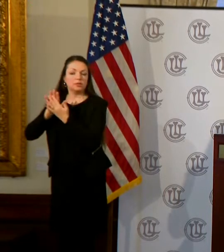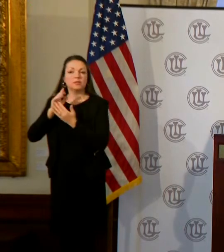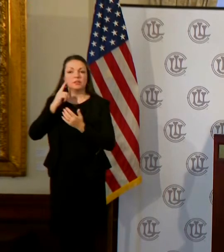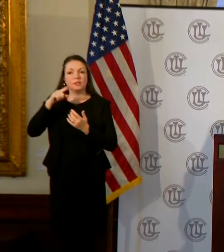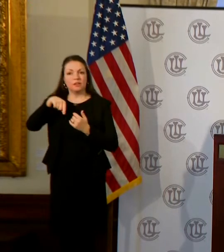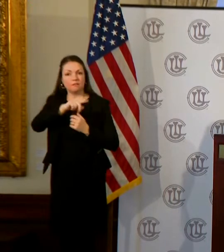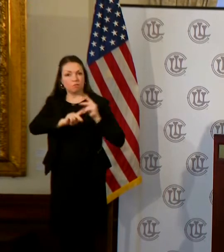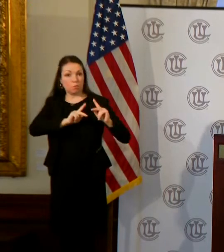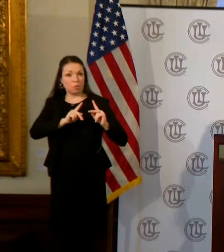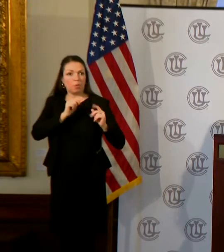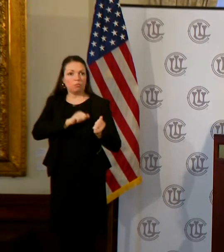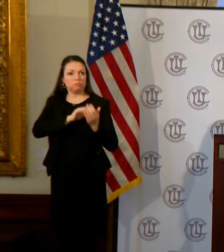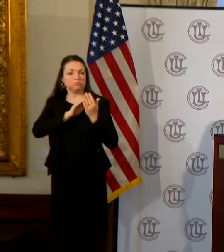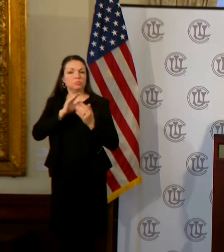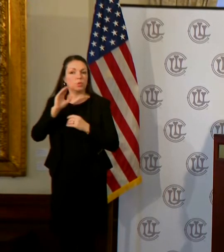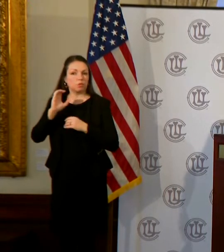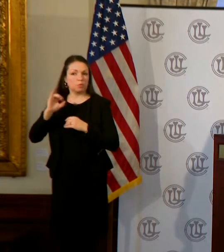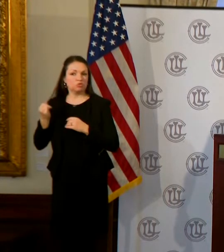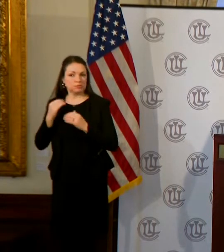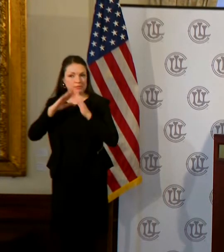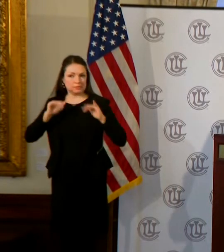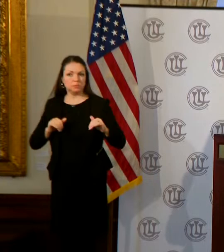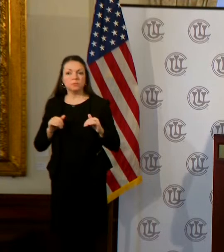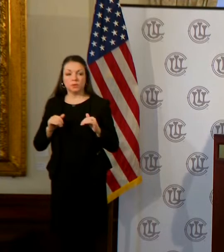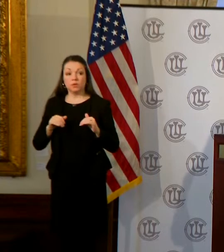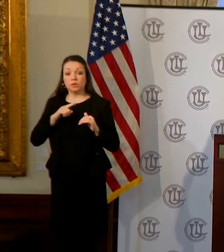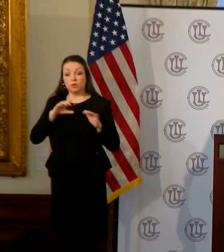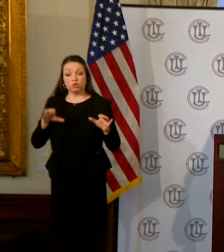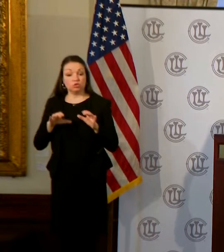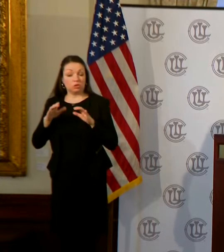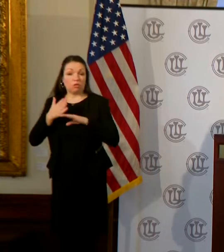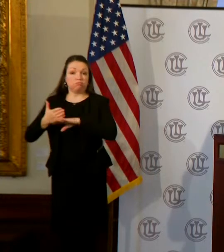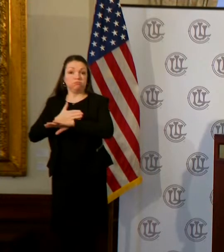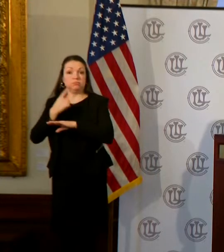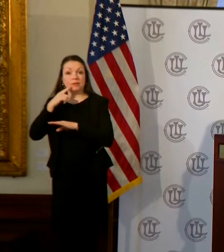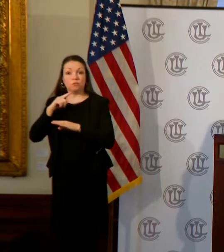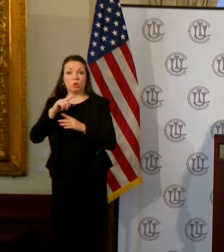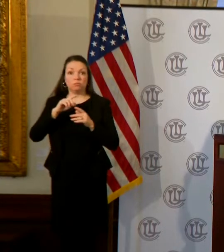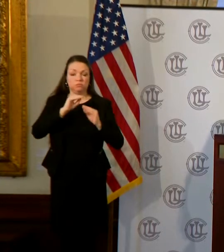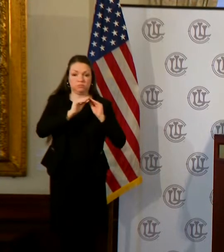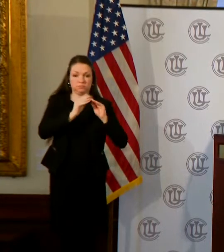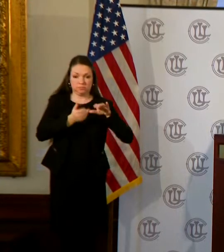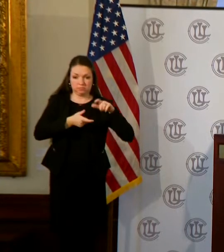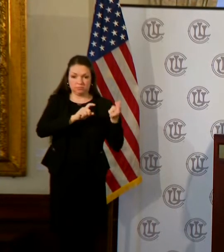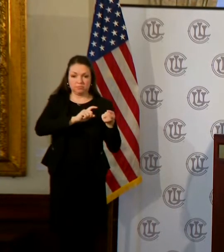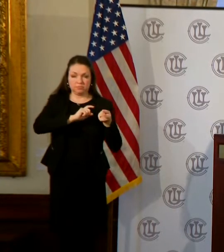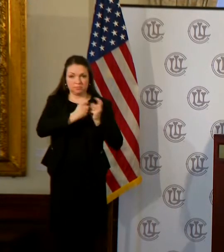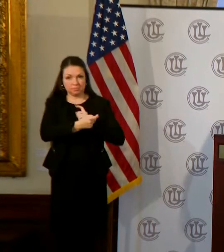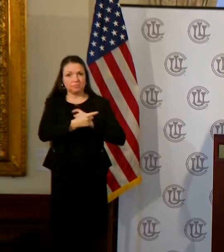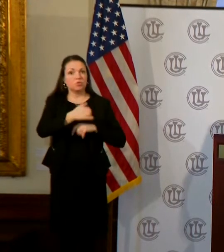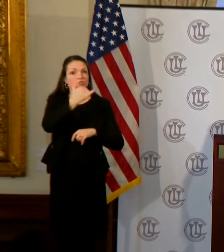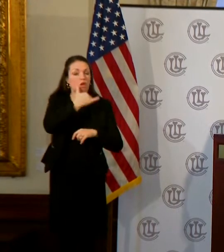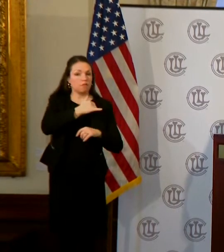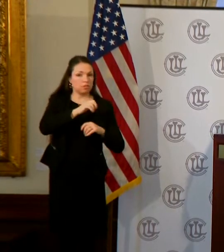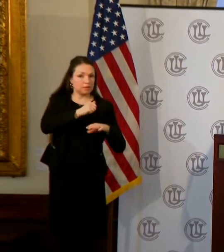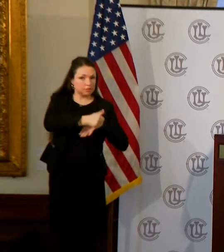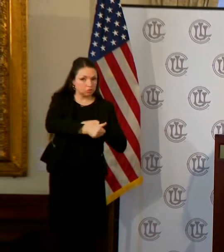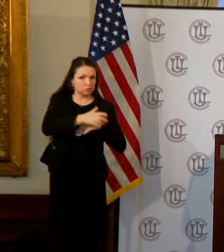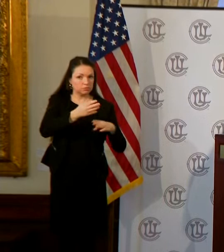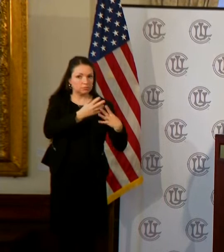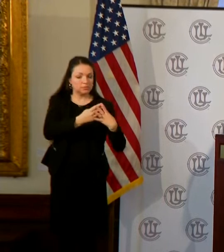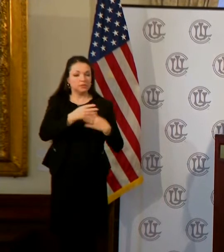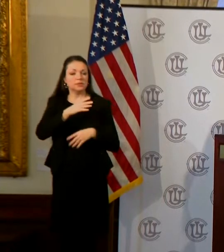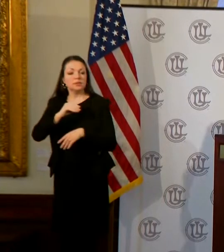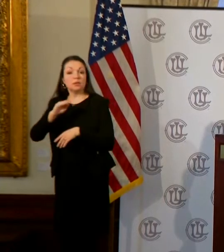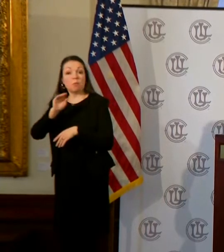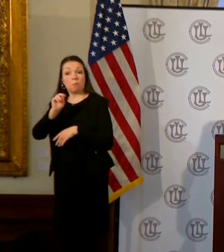brought substantial progress in the priority areas including wrongful convictions, bond reform, transparency, and